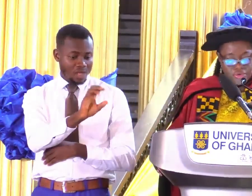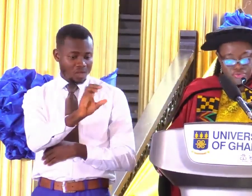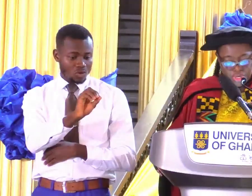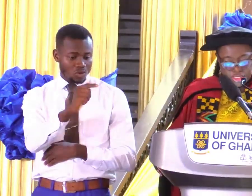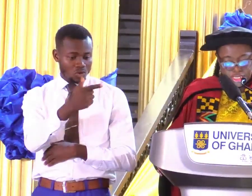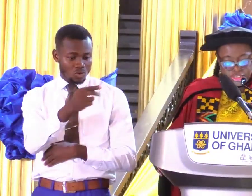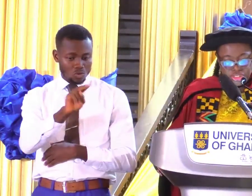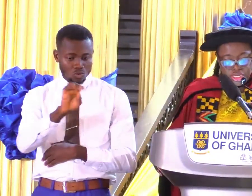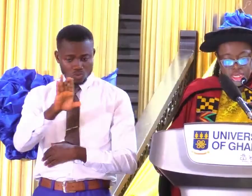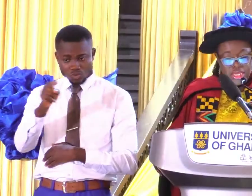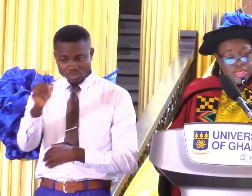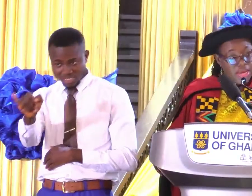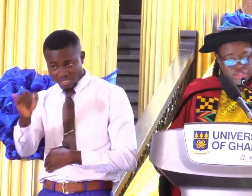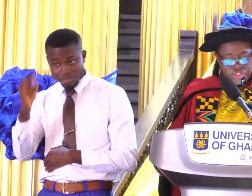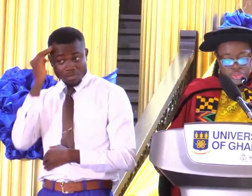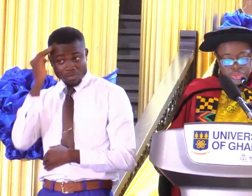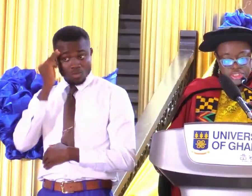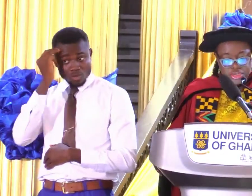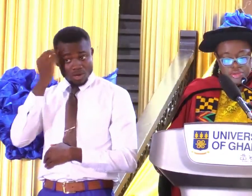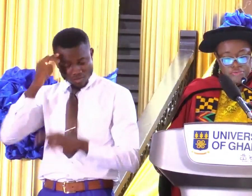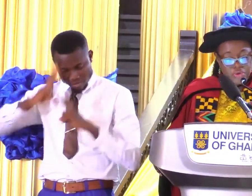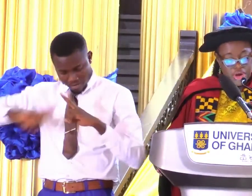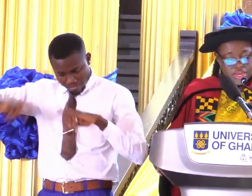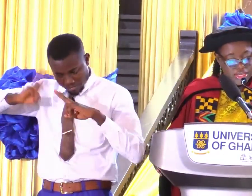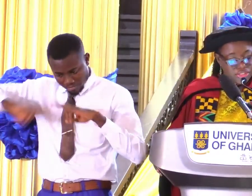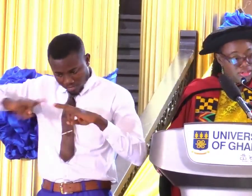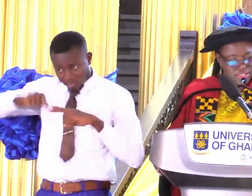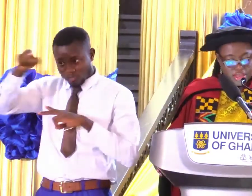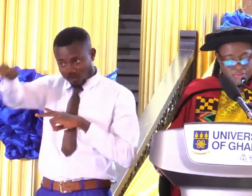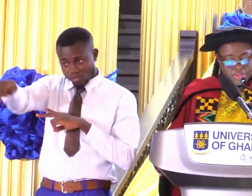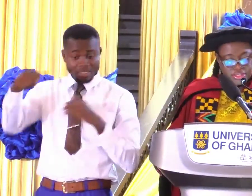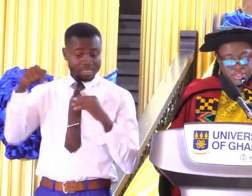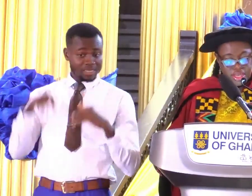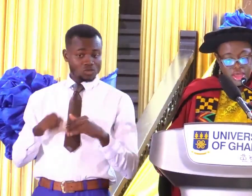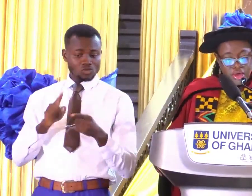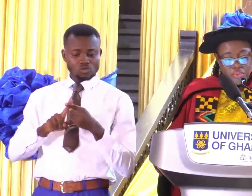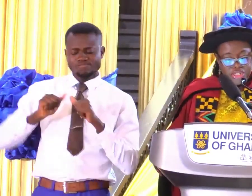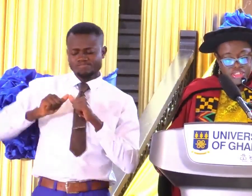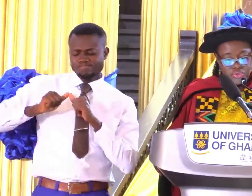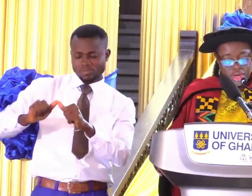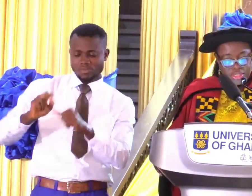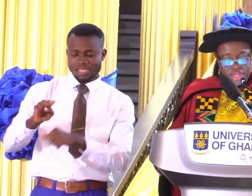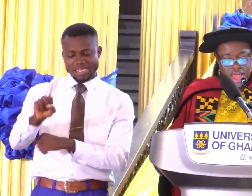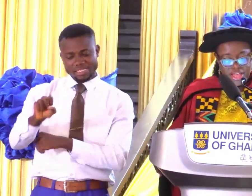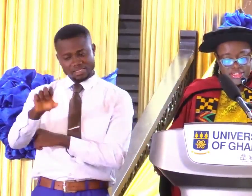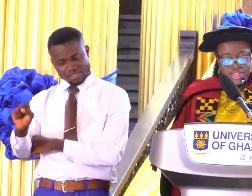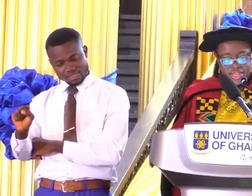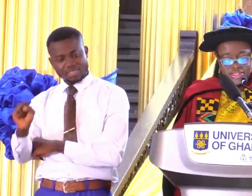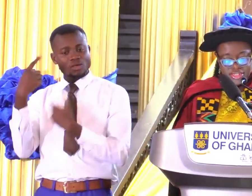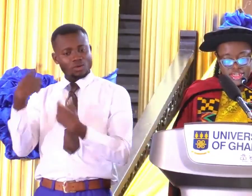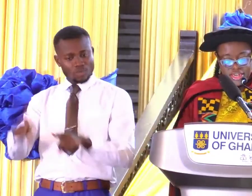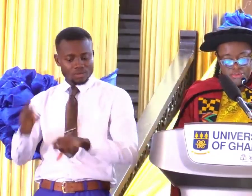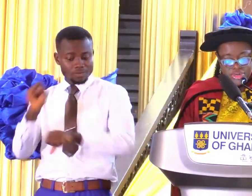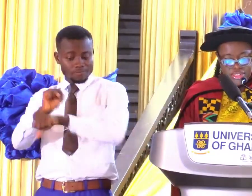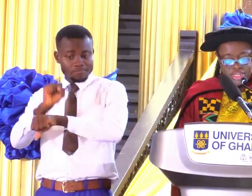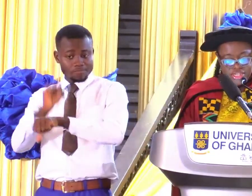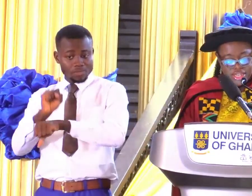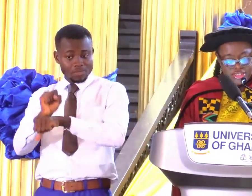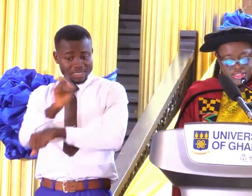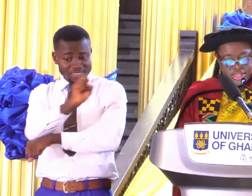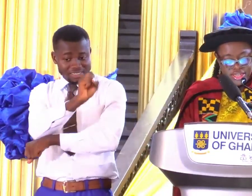Medical Research here at UG for her national service, where she worked as a senior